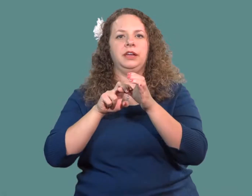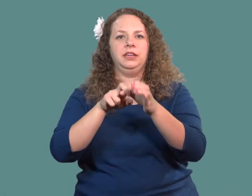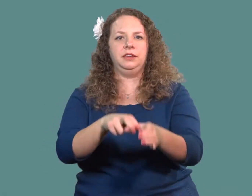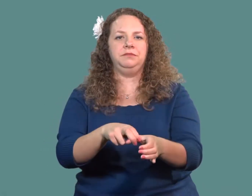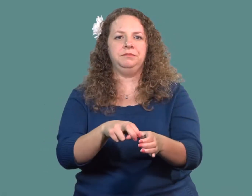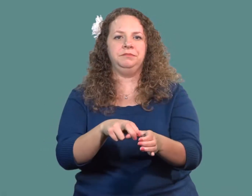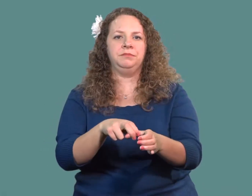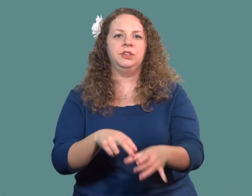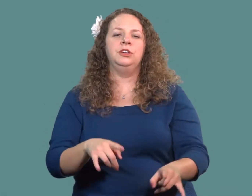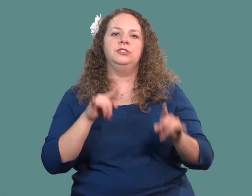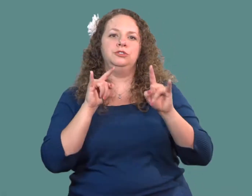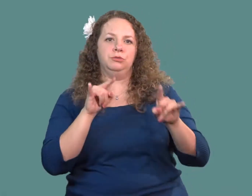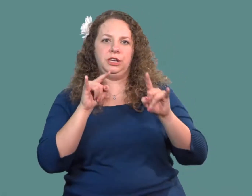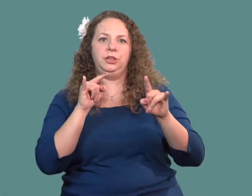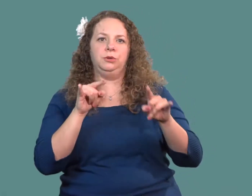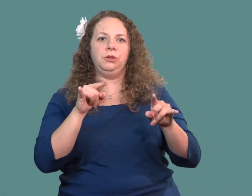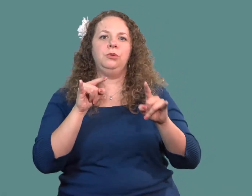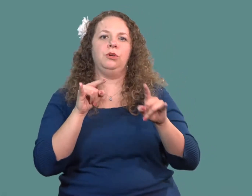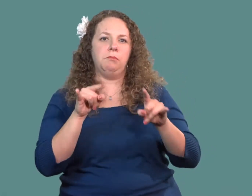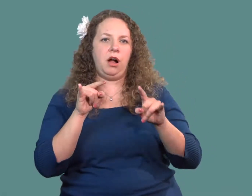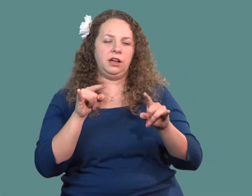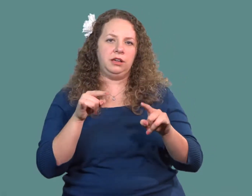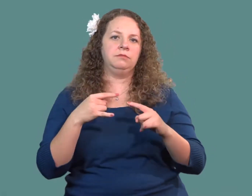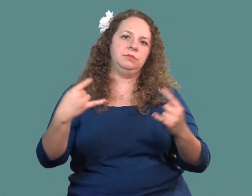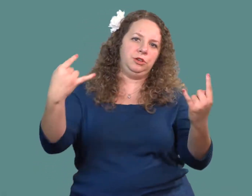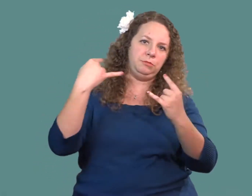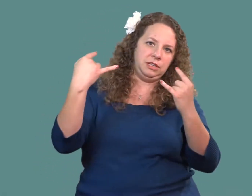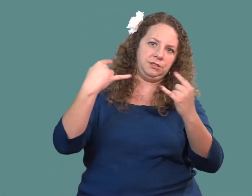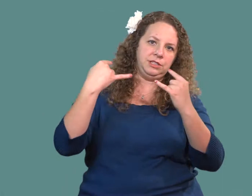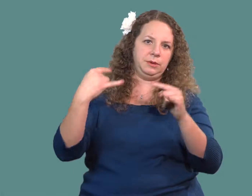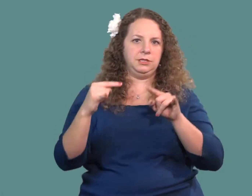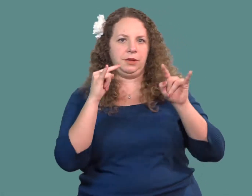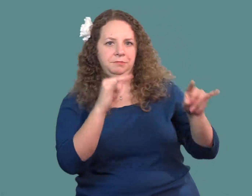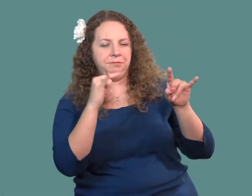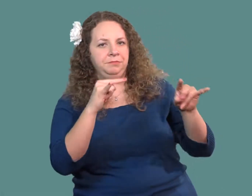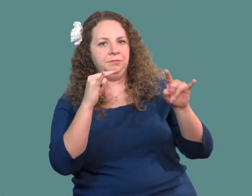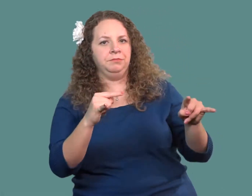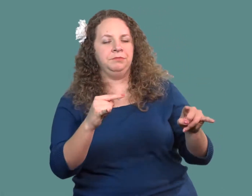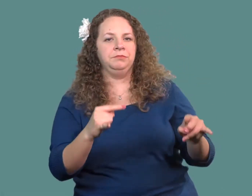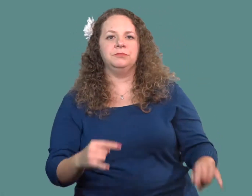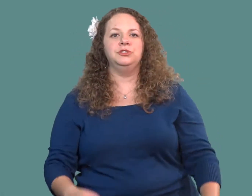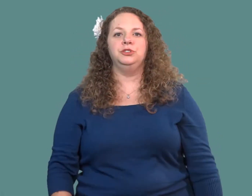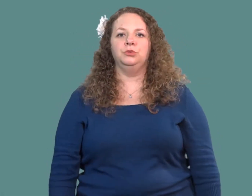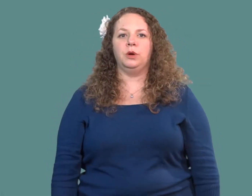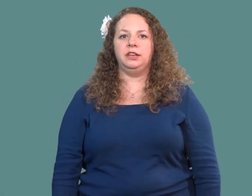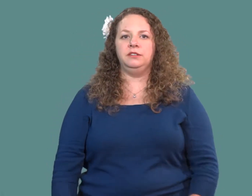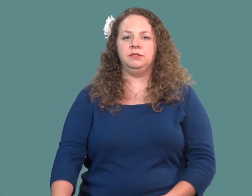ride in. To ridicule or mock could be done this way as well. To run,